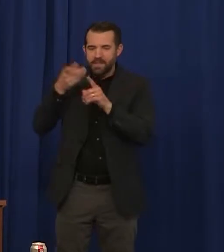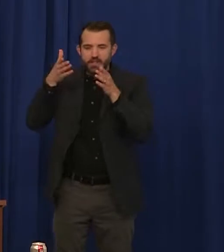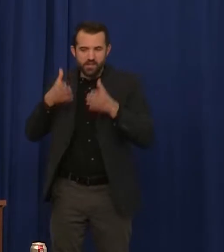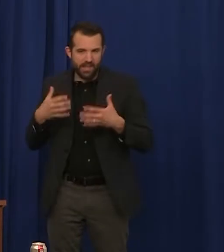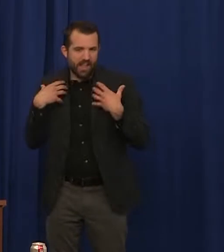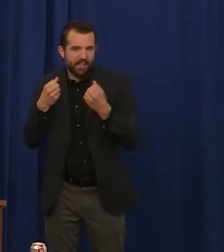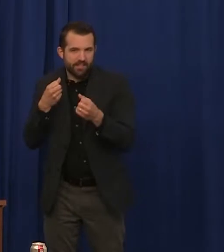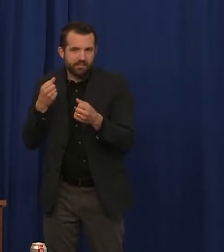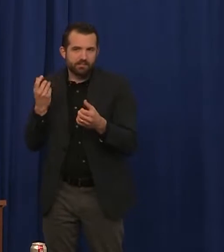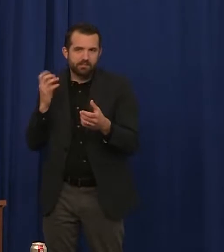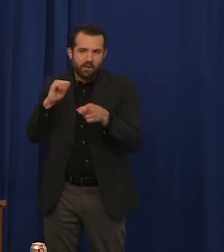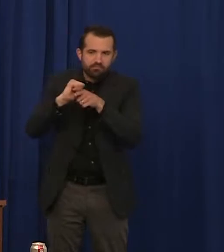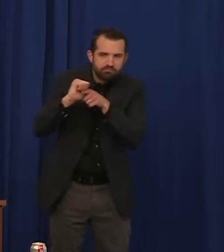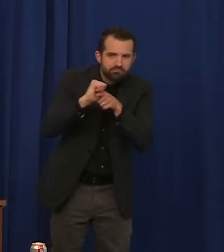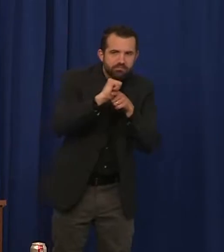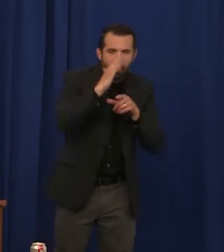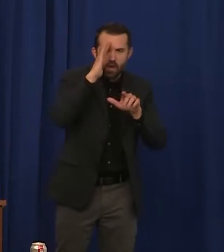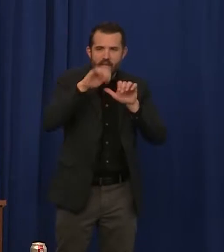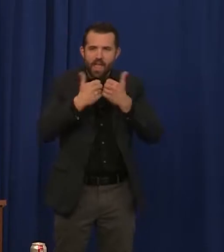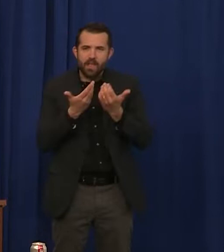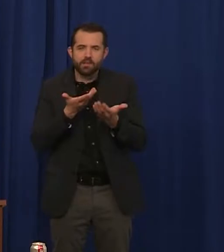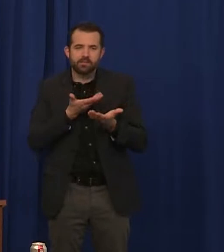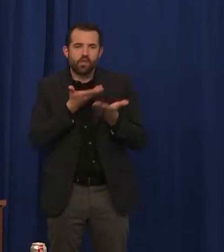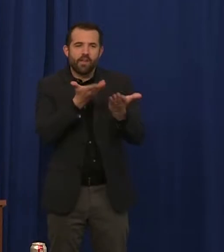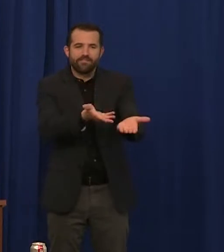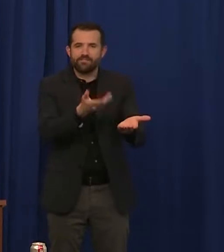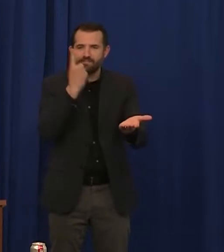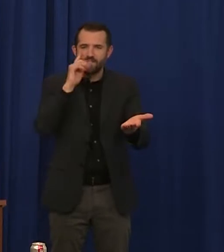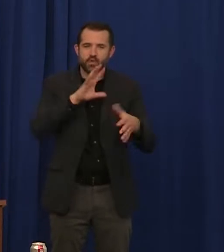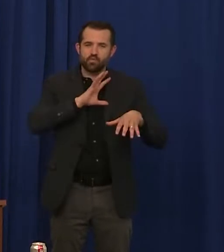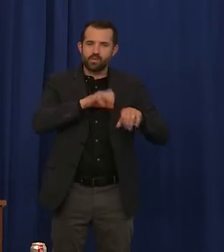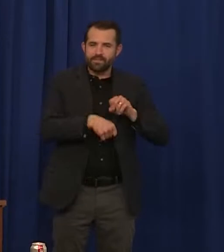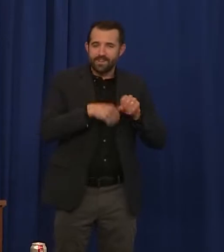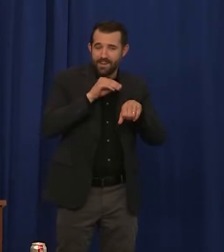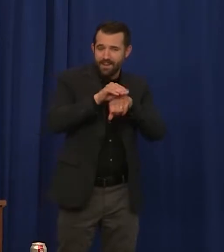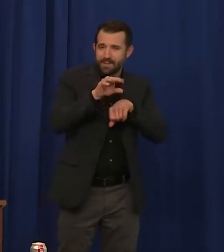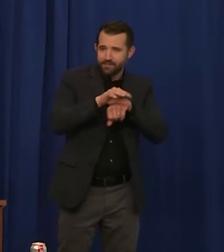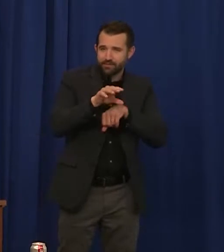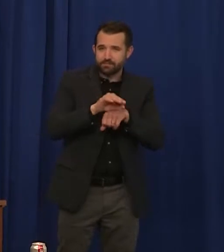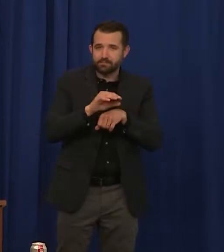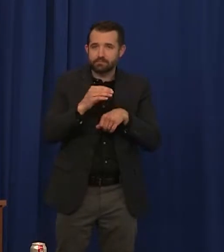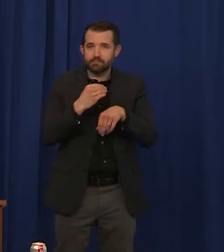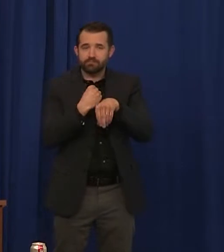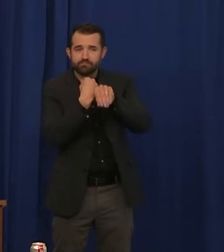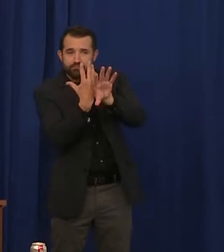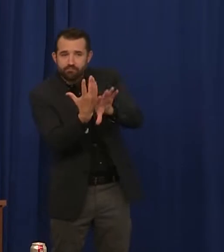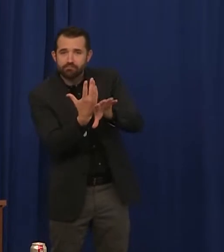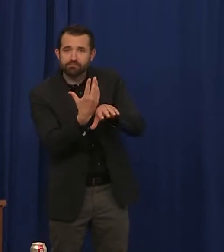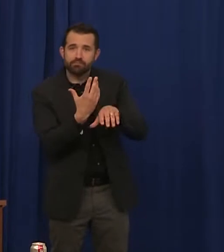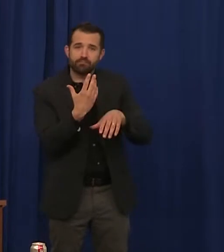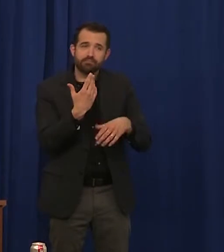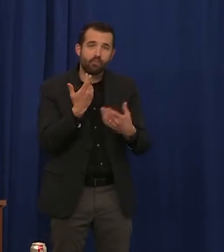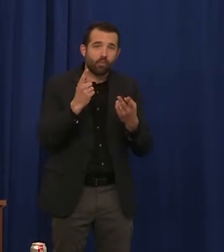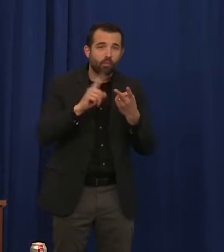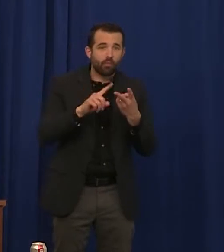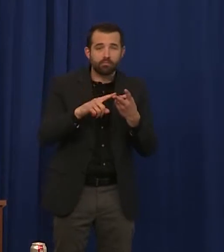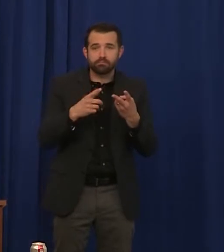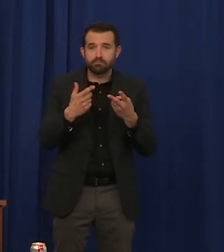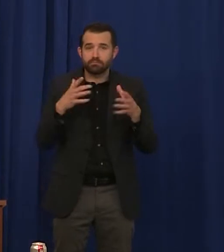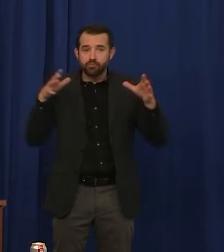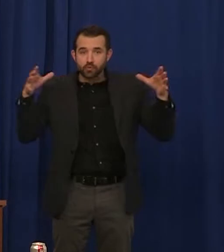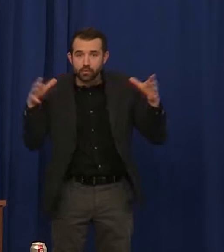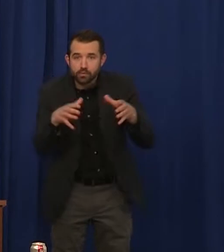some cases remotely, in some cases in group settings, in some cases in individual